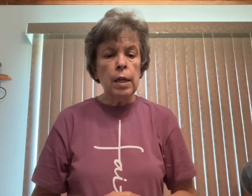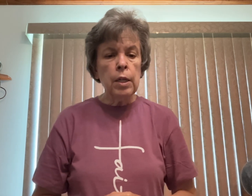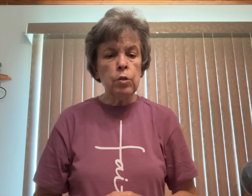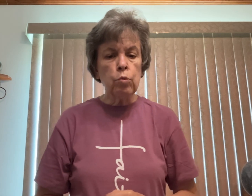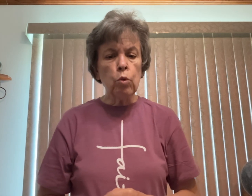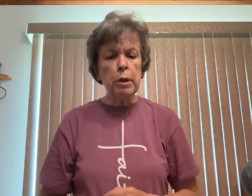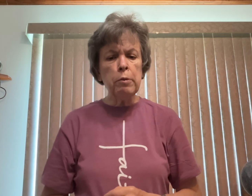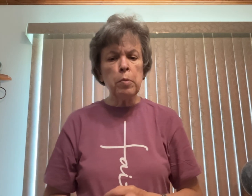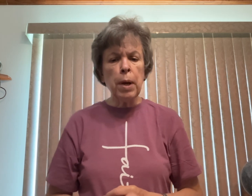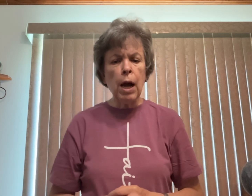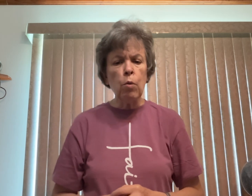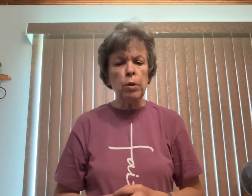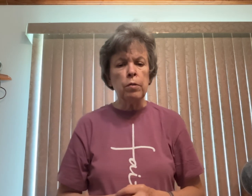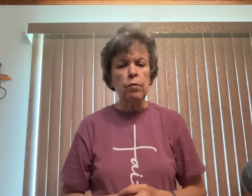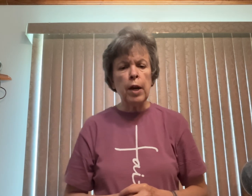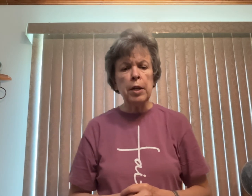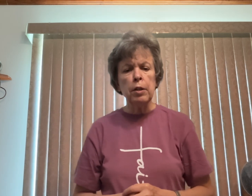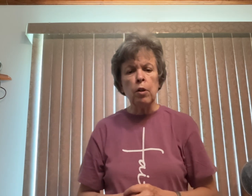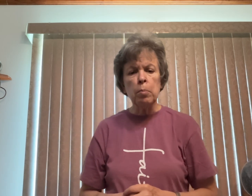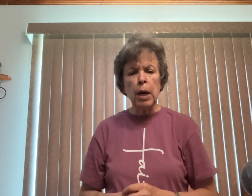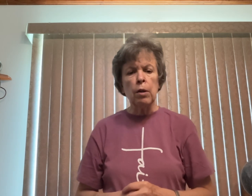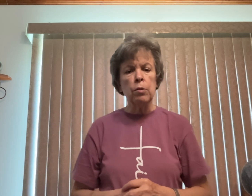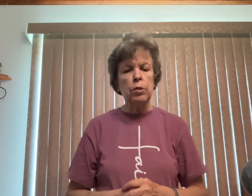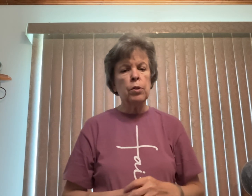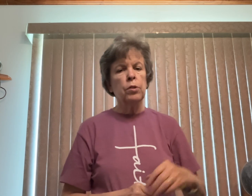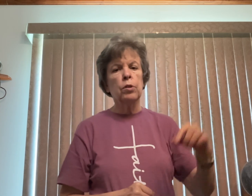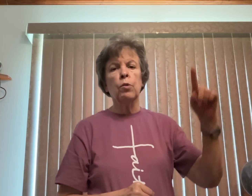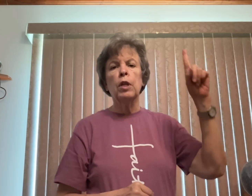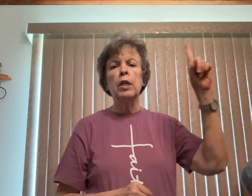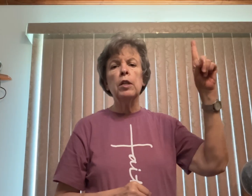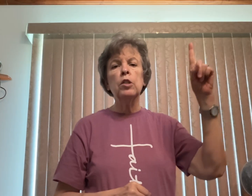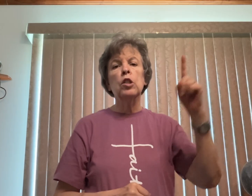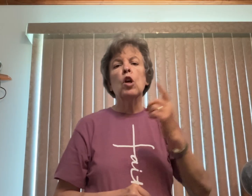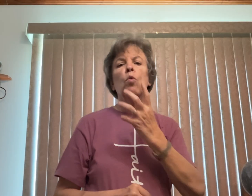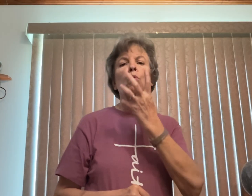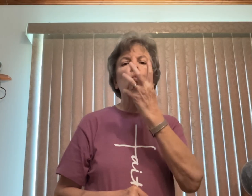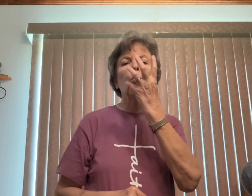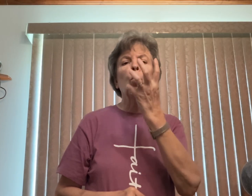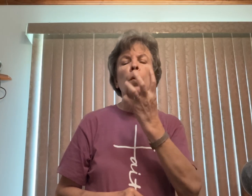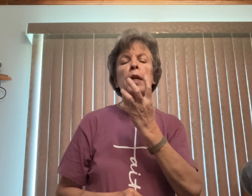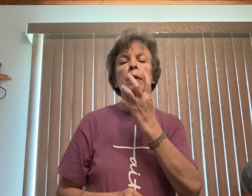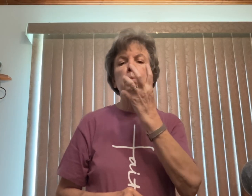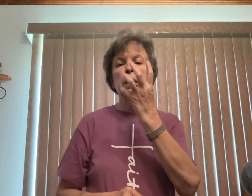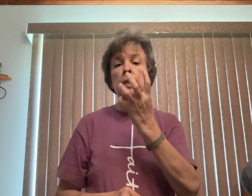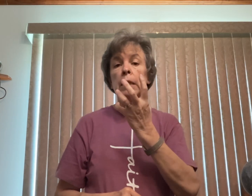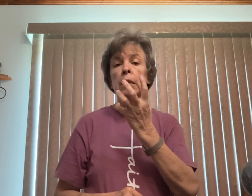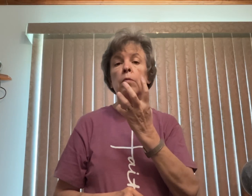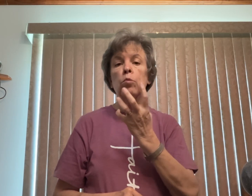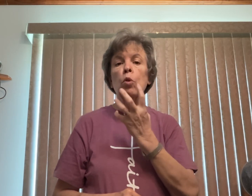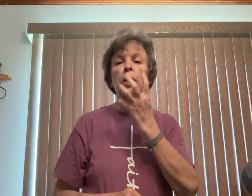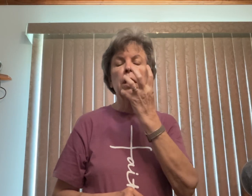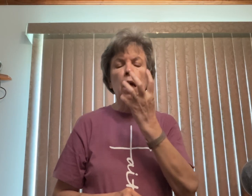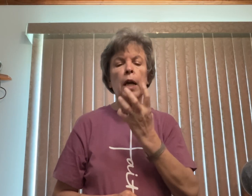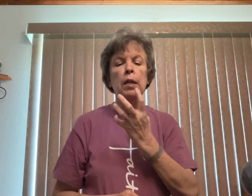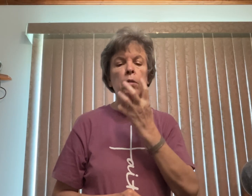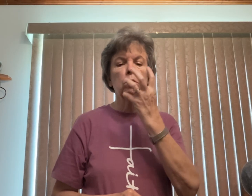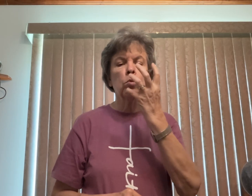He's roaring with power and fighting our battles. So he's roaring because he's a roaring lion,